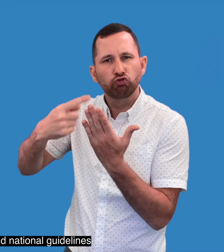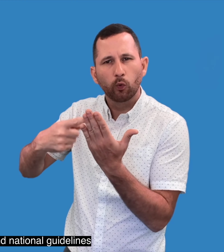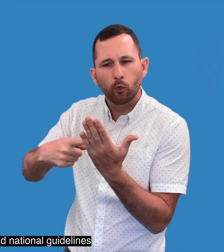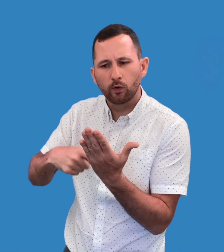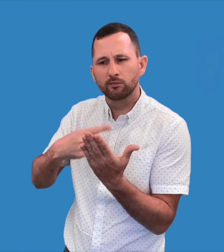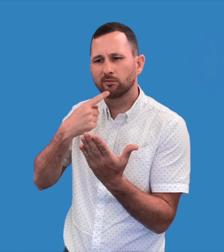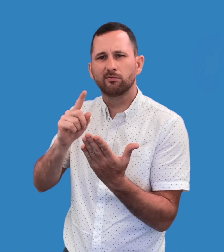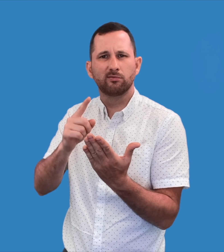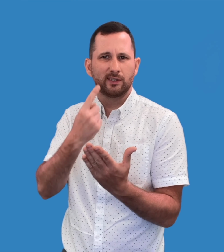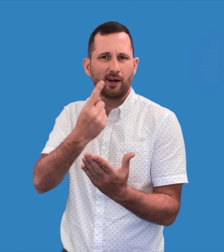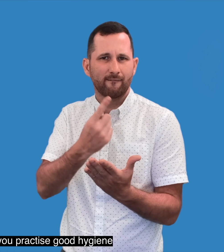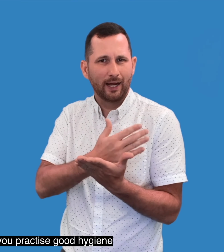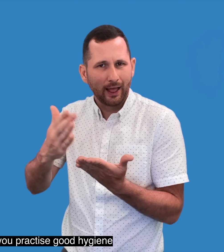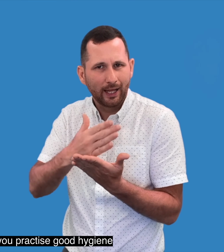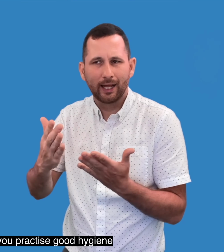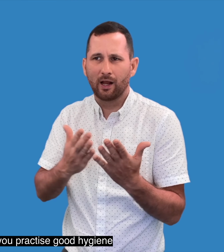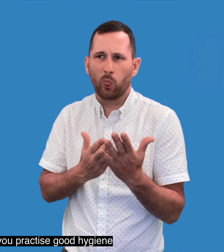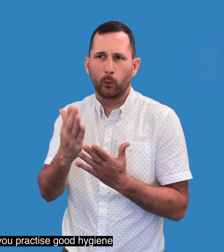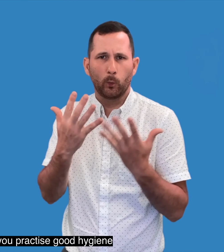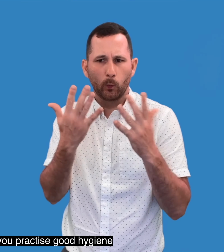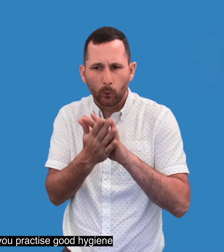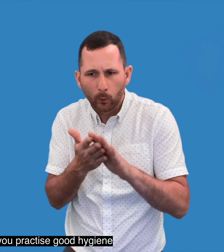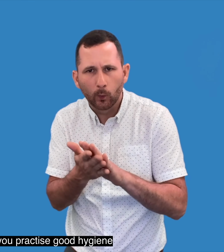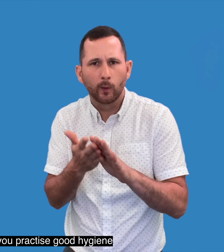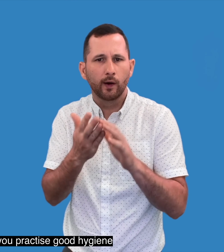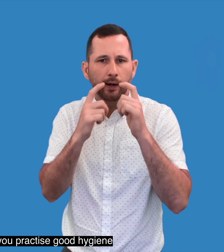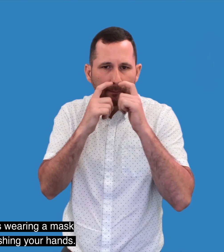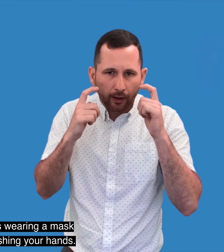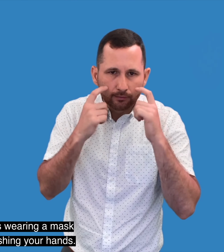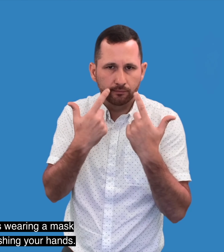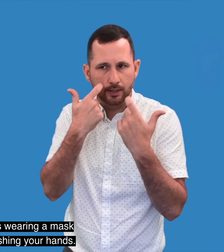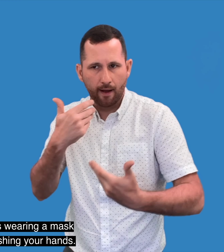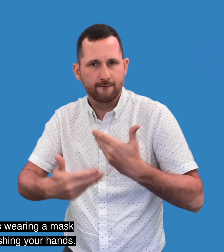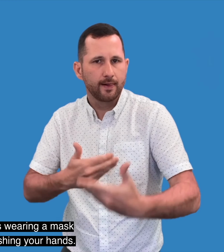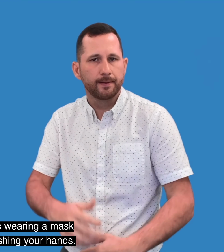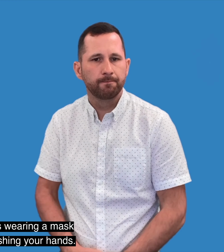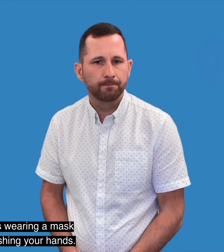guidelines and make sure you practice good hygiene such as wearing a mask and washing your